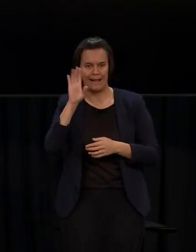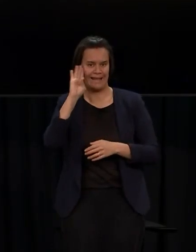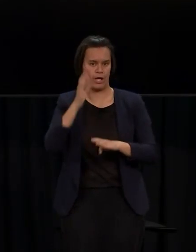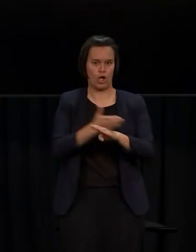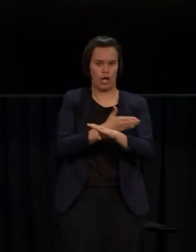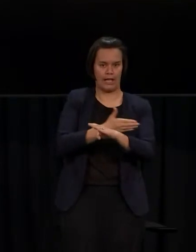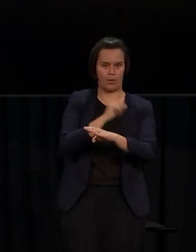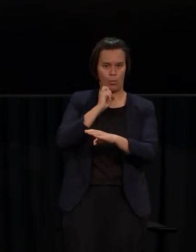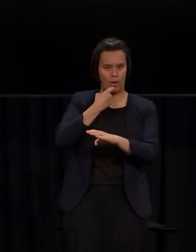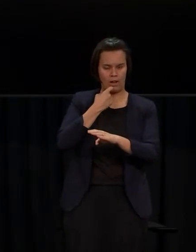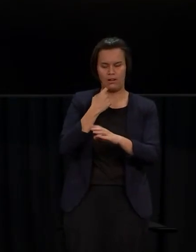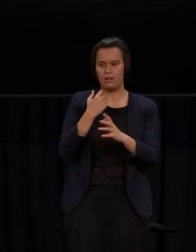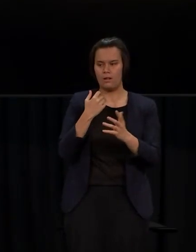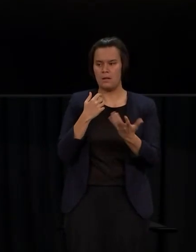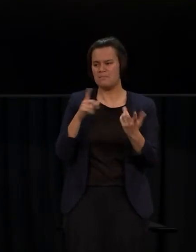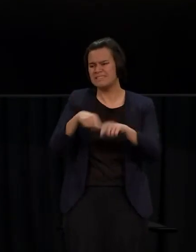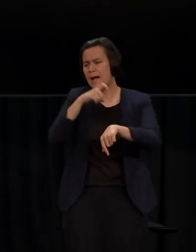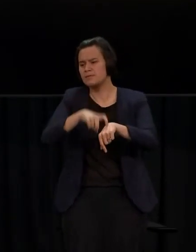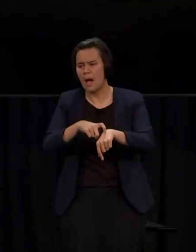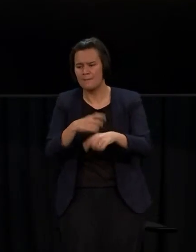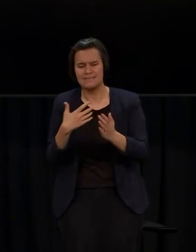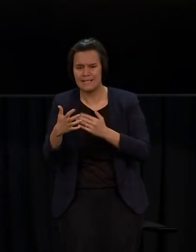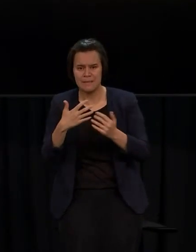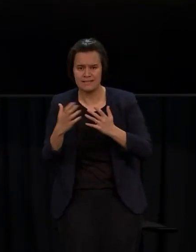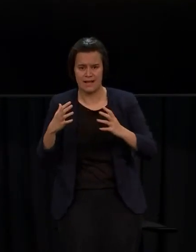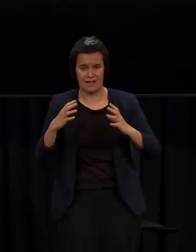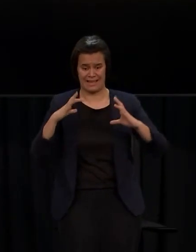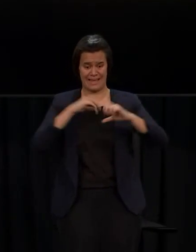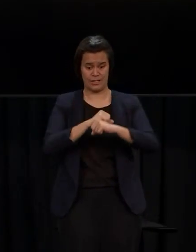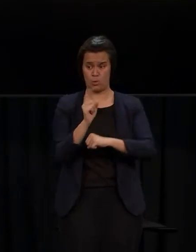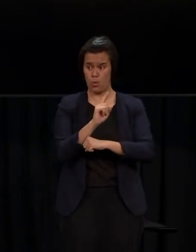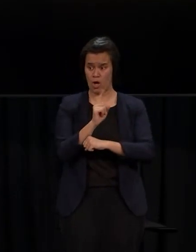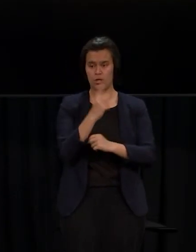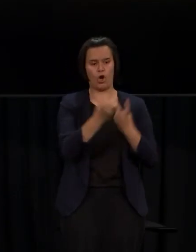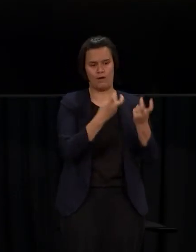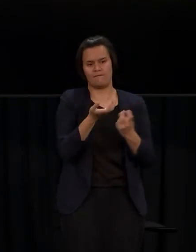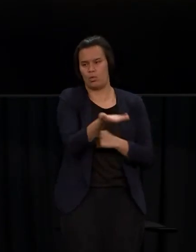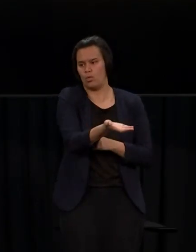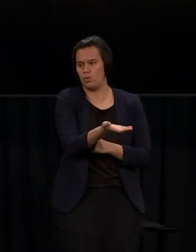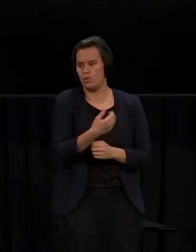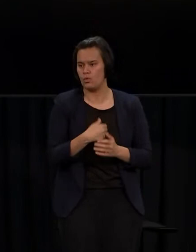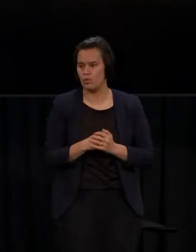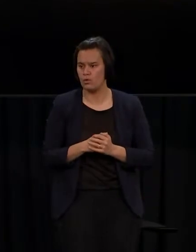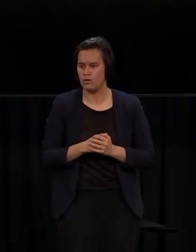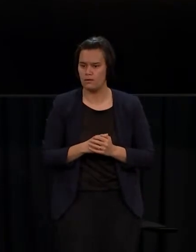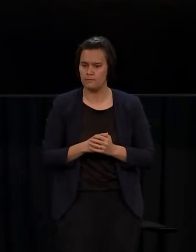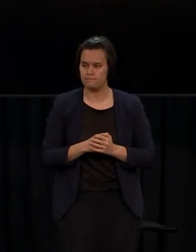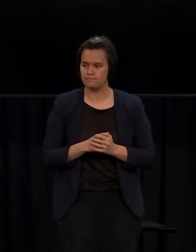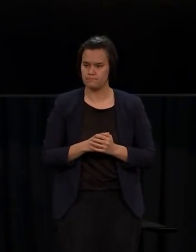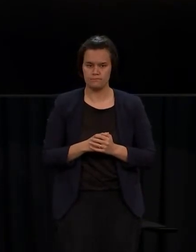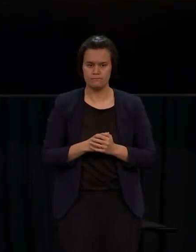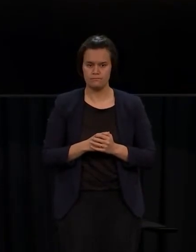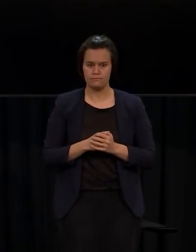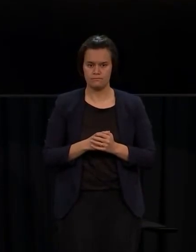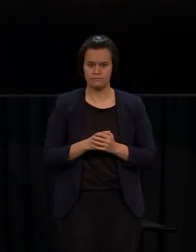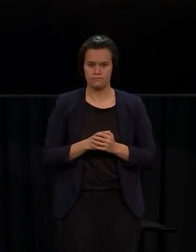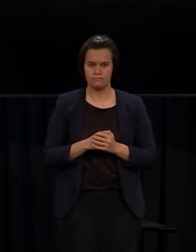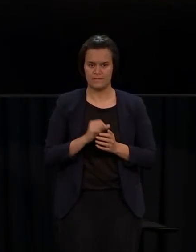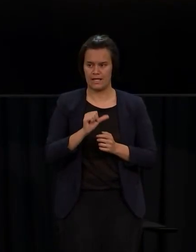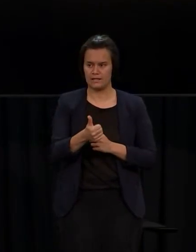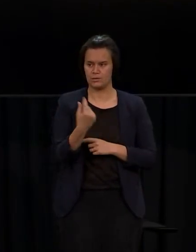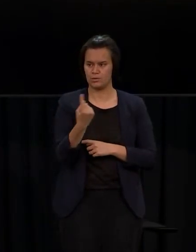risk profile. We know we needed to locate those individuals regardless of the time period in which the public were informed. The FDA has the vaccine